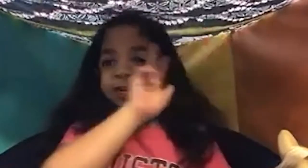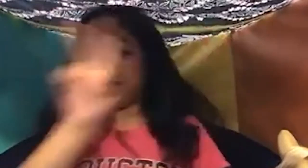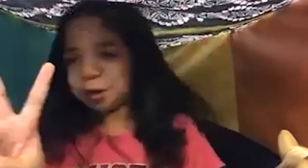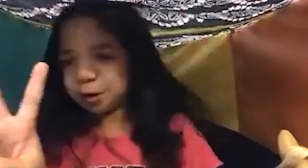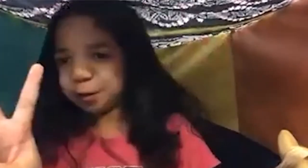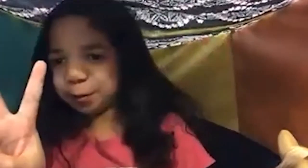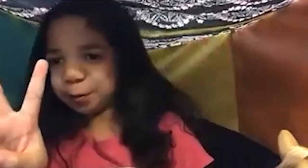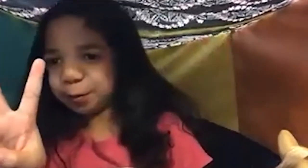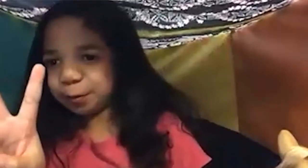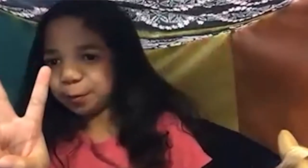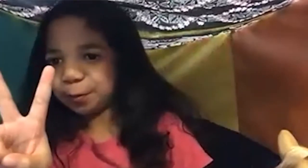2.